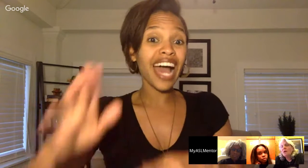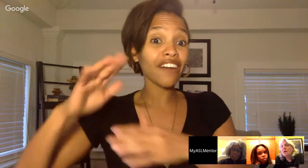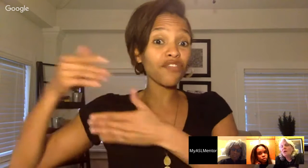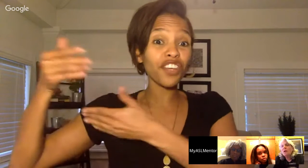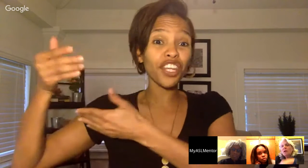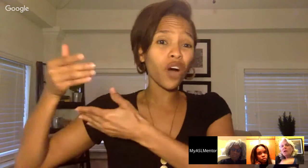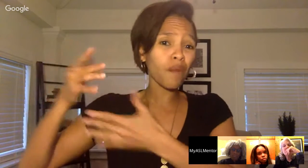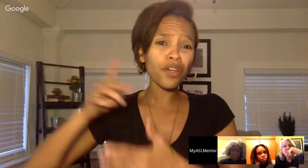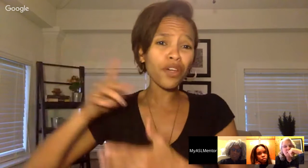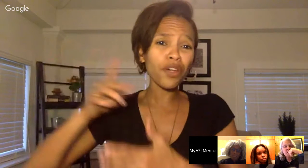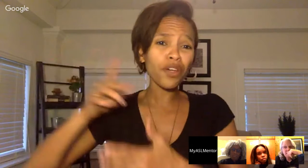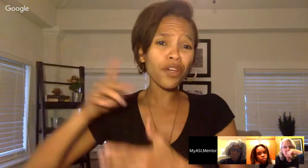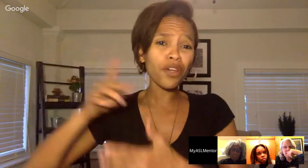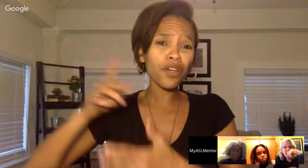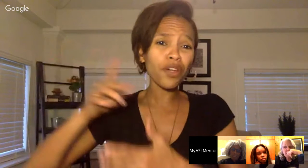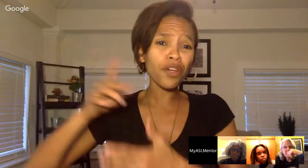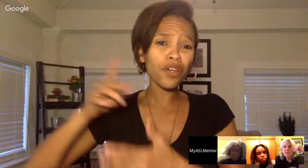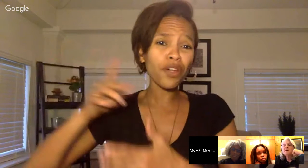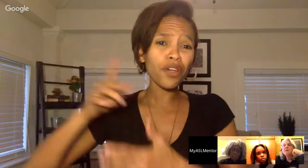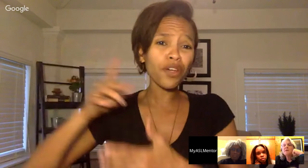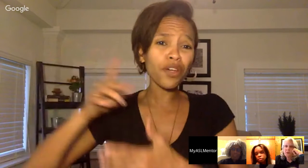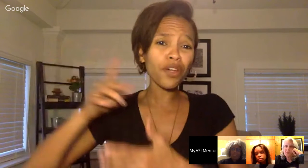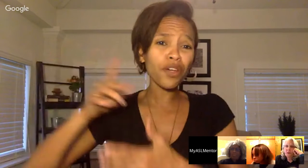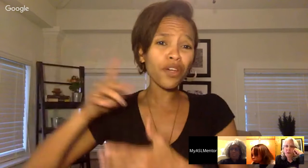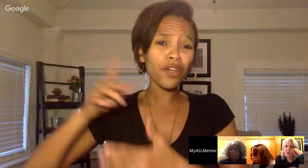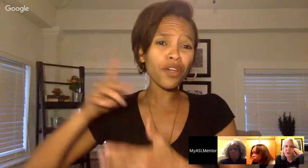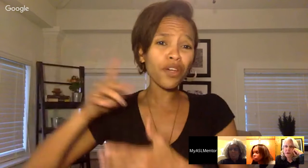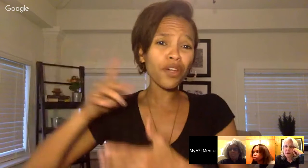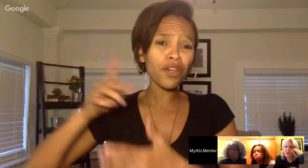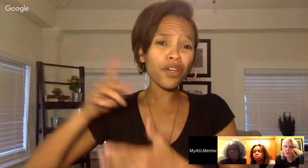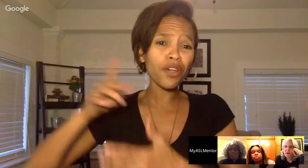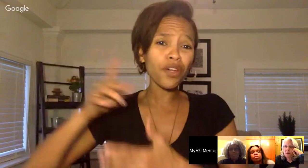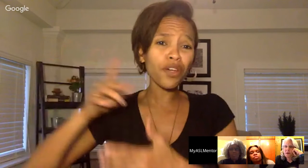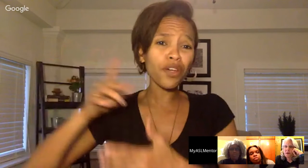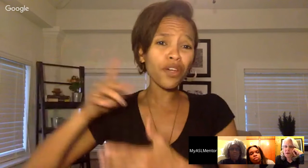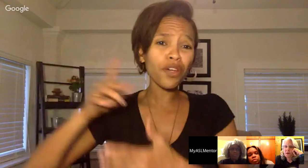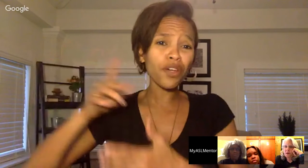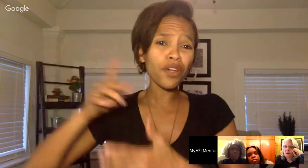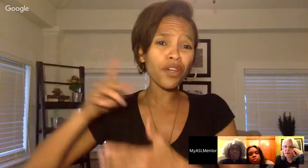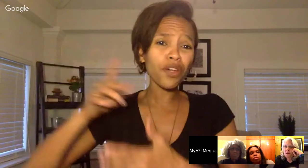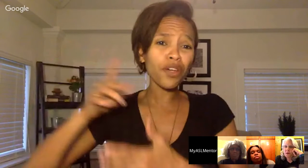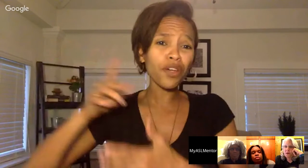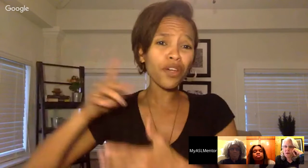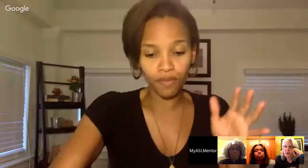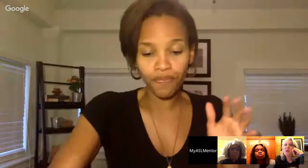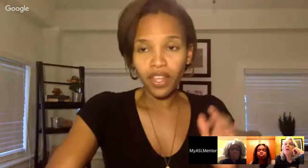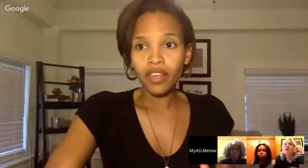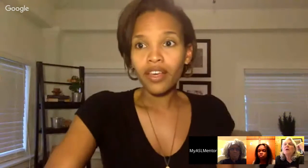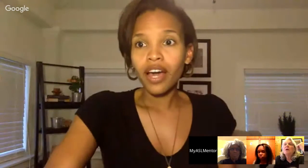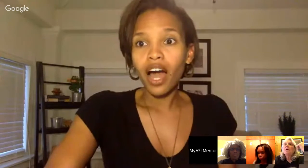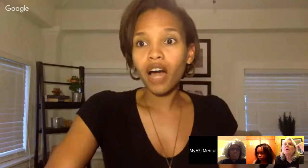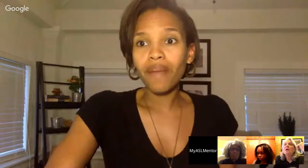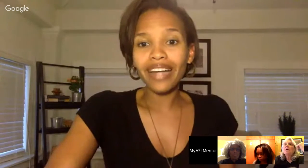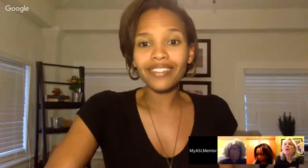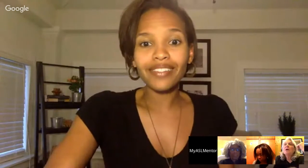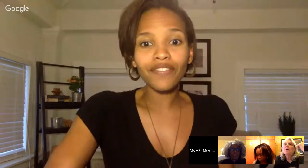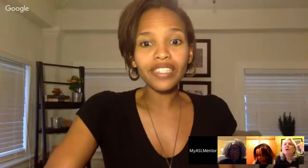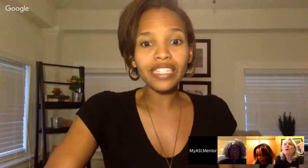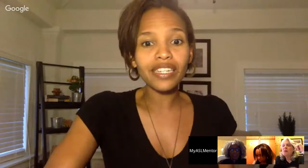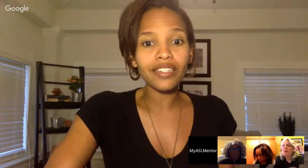to have the video up. You don't have to, but you might want to have the video up on another device or something like that if that's possible. At